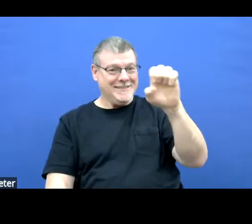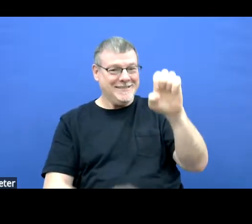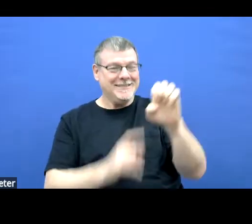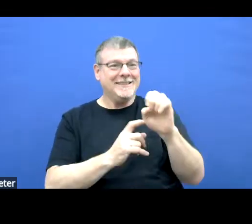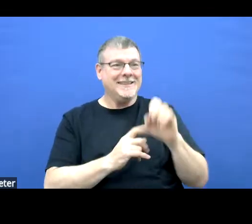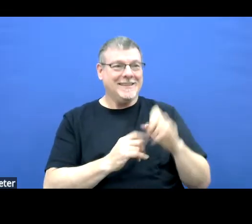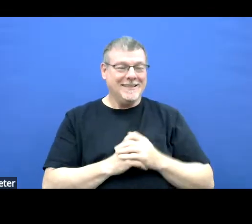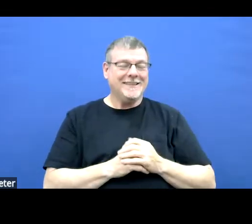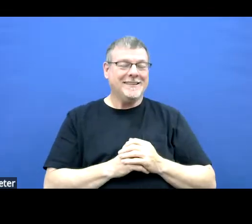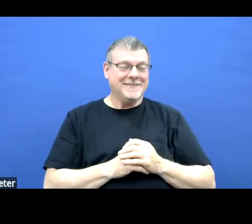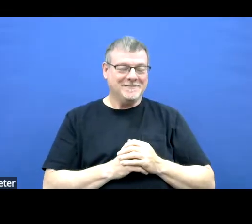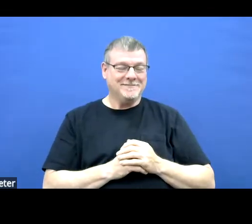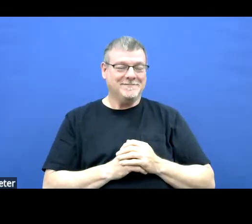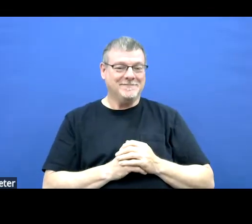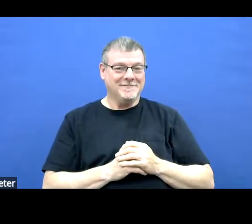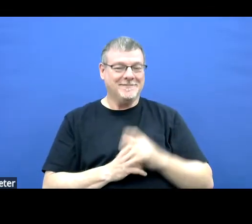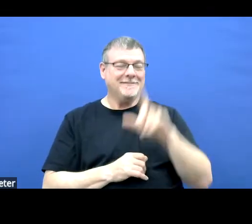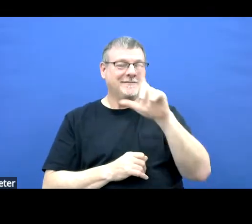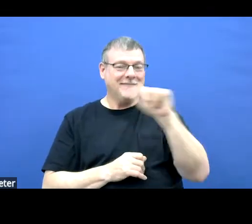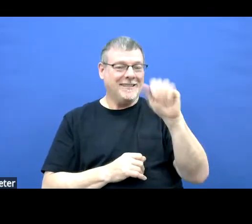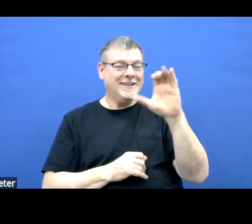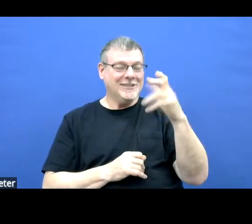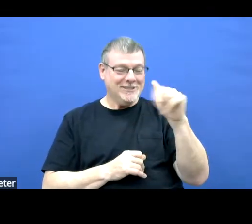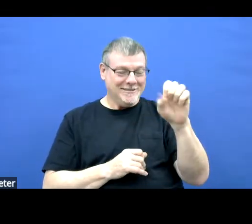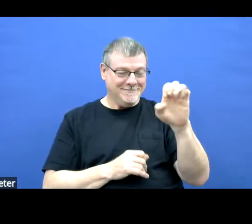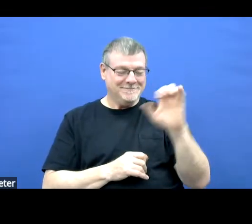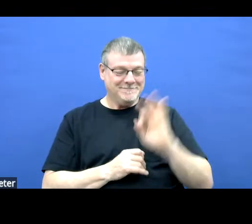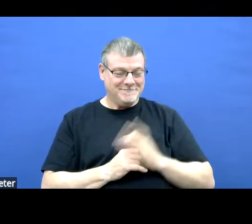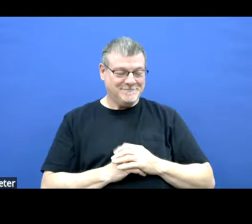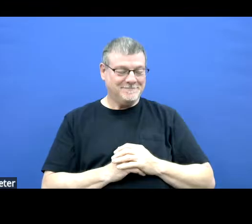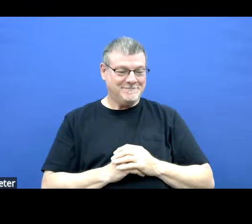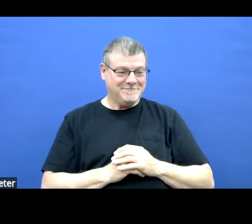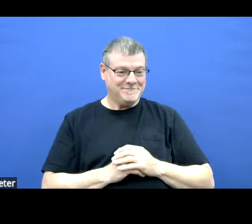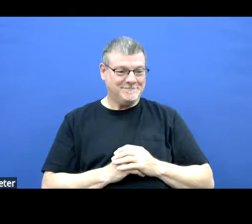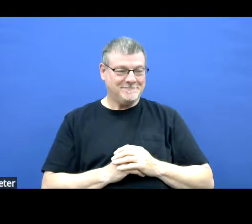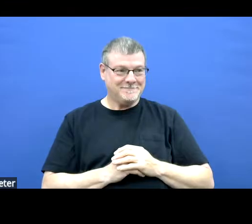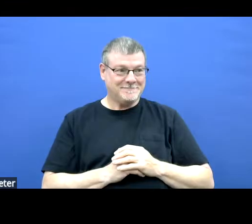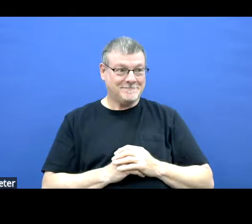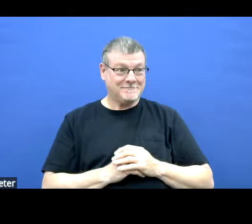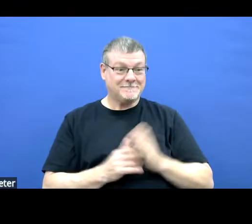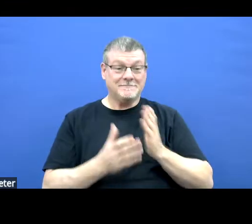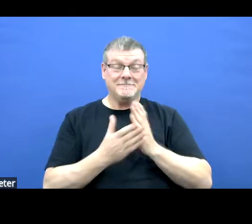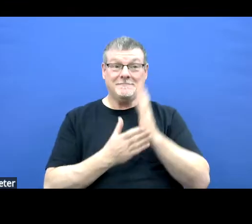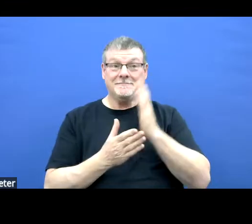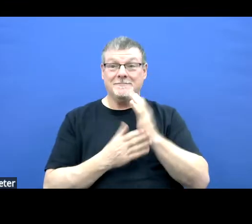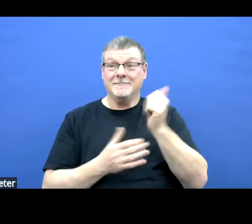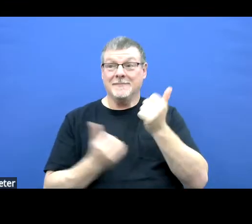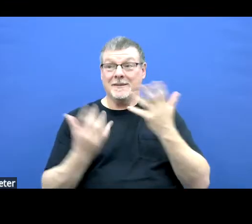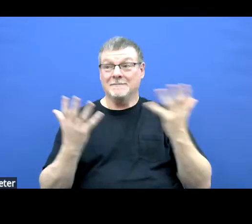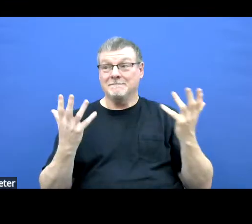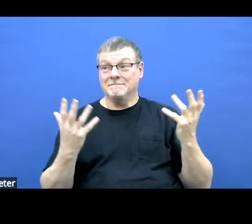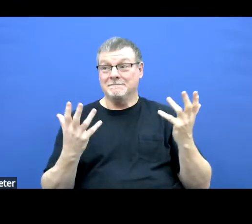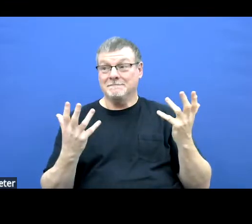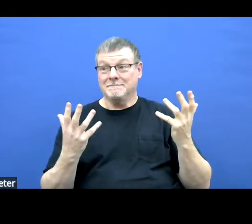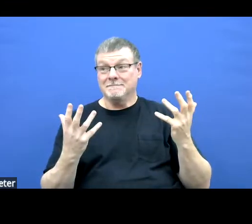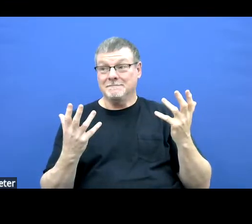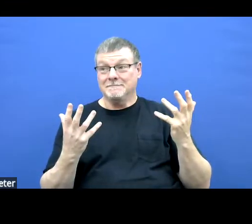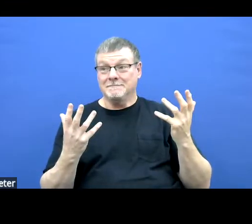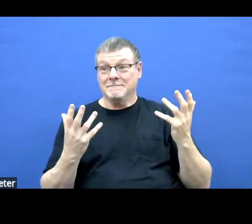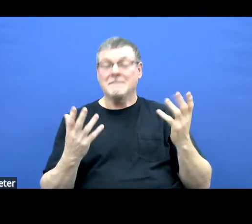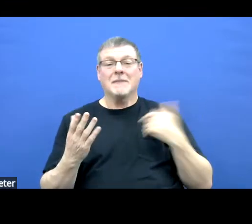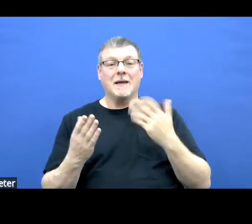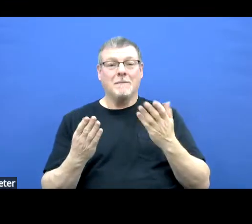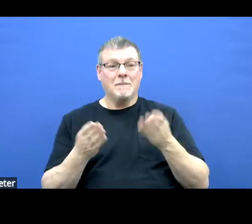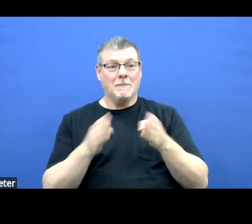are going to be using the LaChase as she reiterated, so. All right, anything else? Then I'm going to